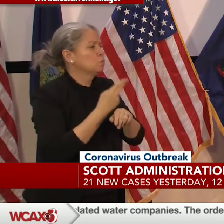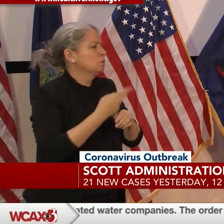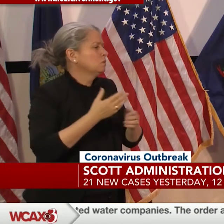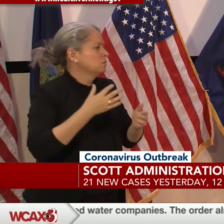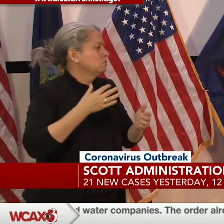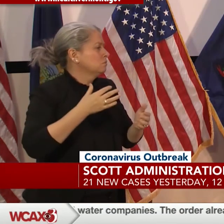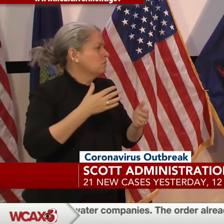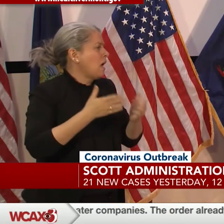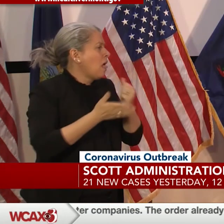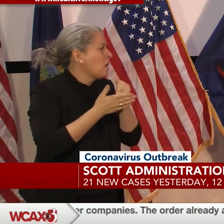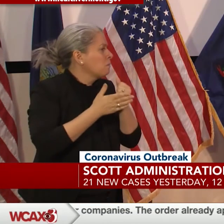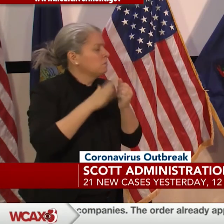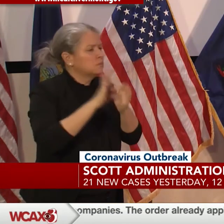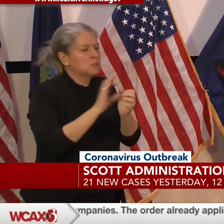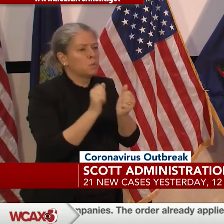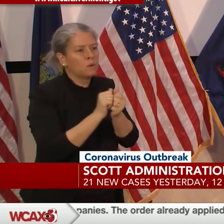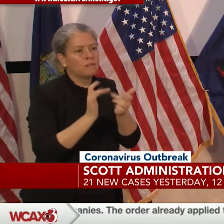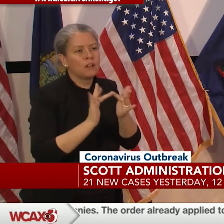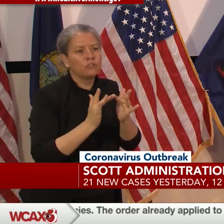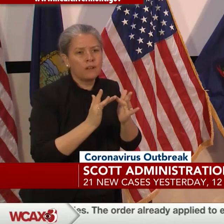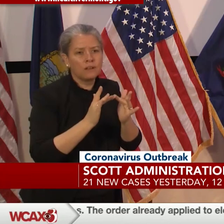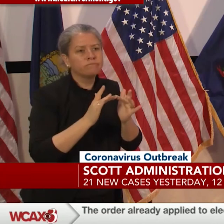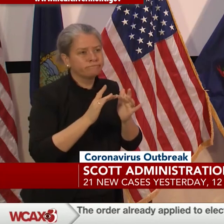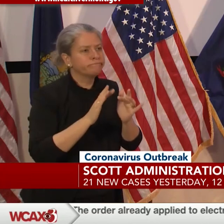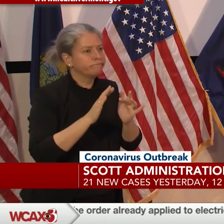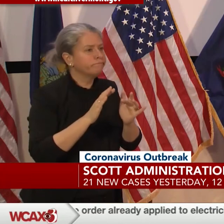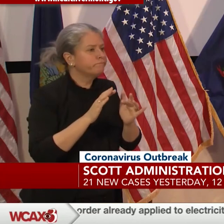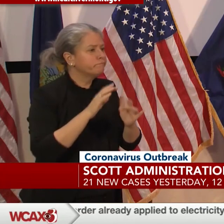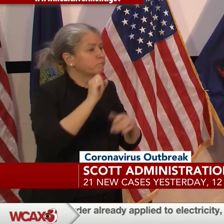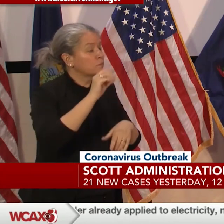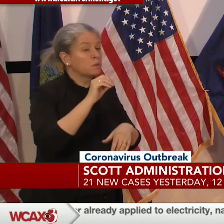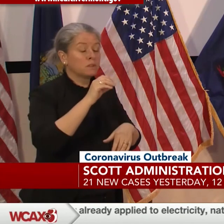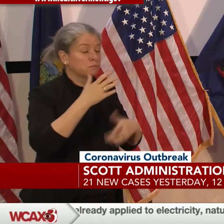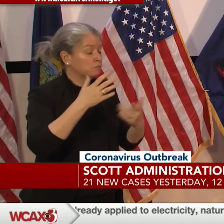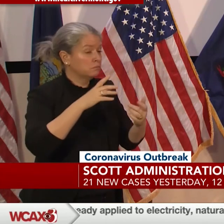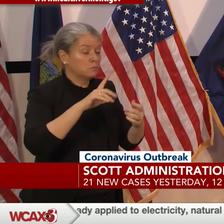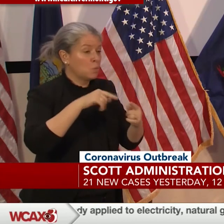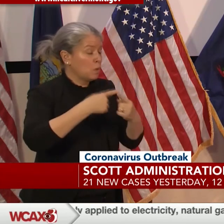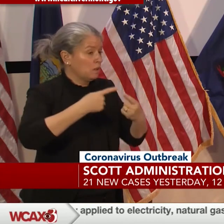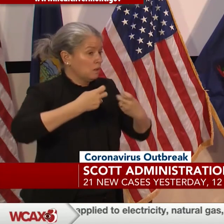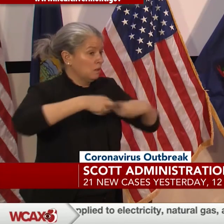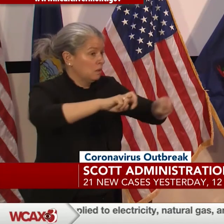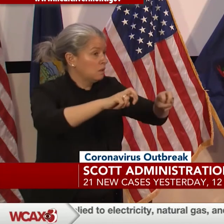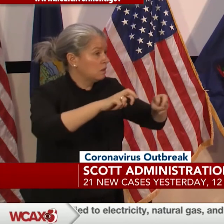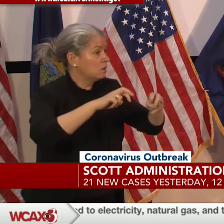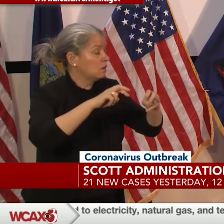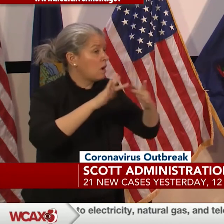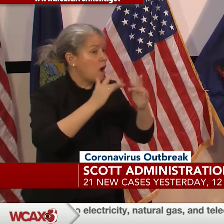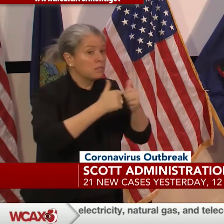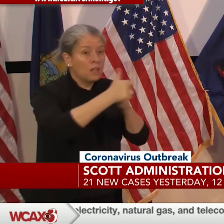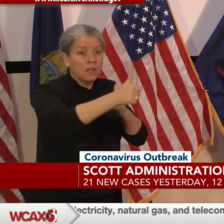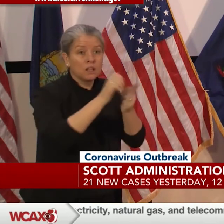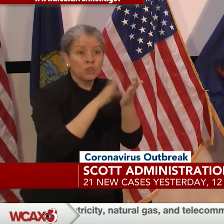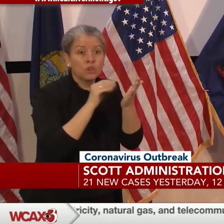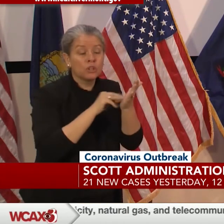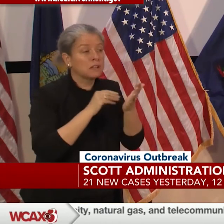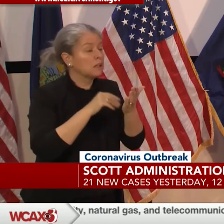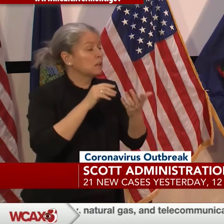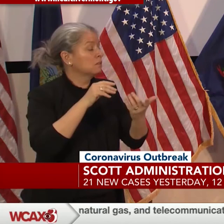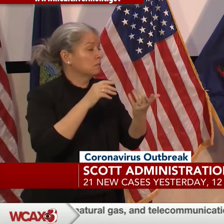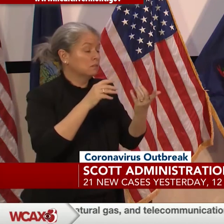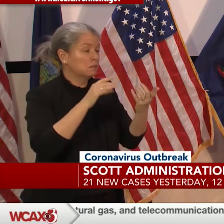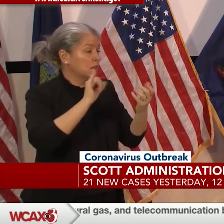have accessible broadband so that when we go to online learning and other areas